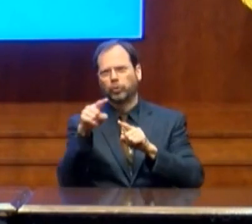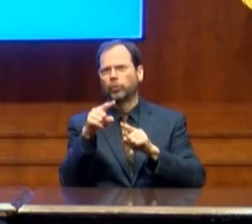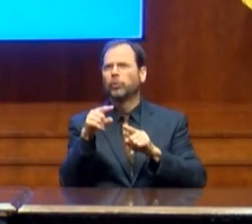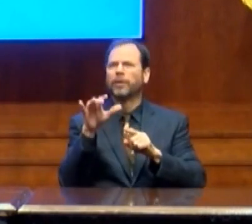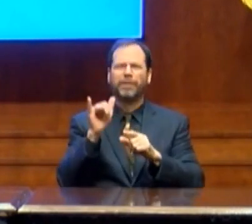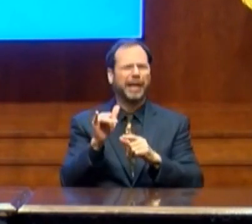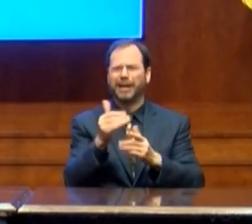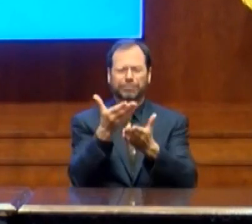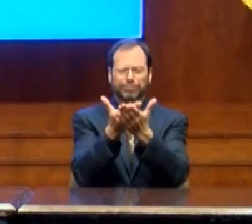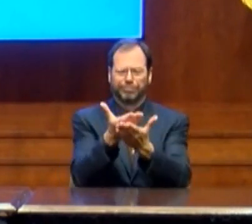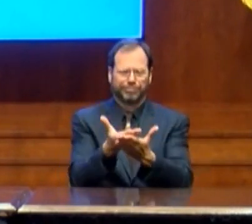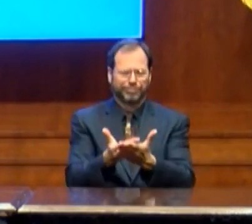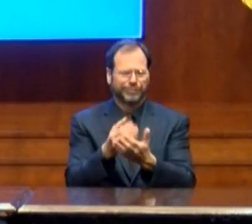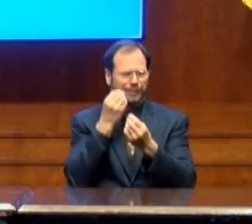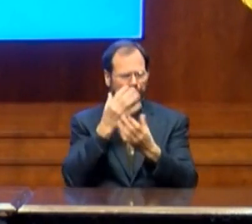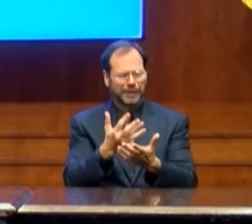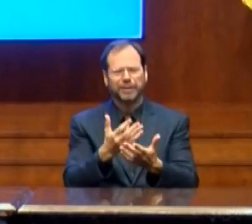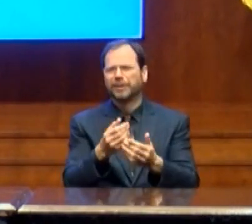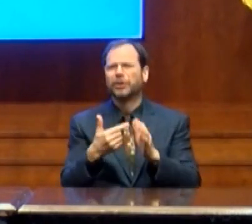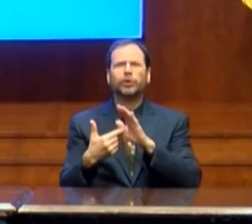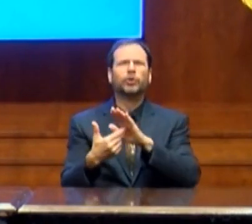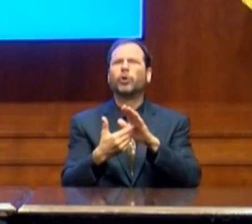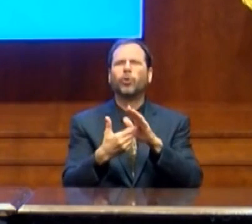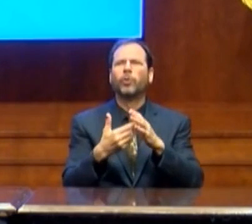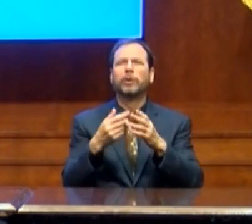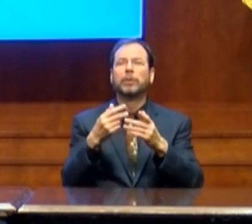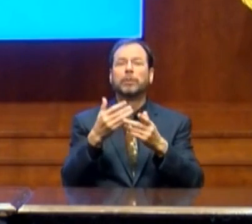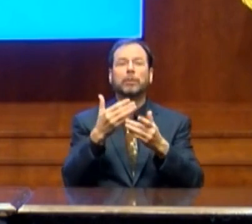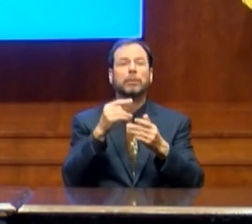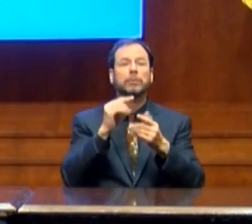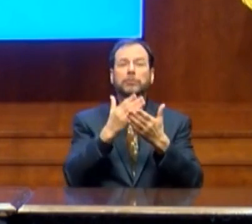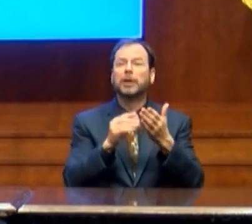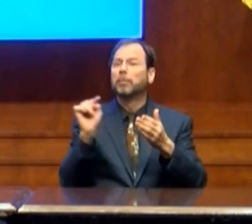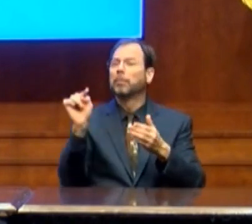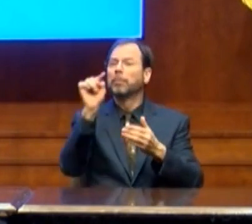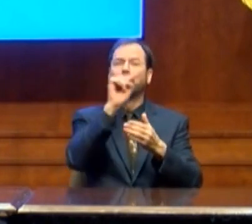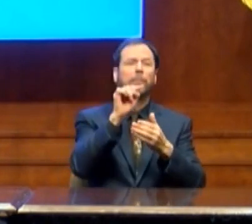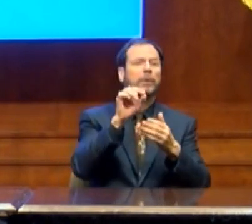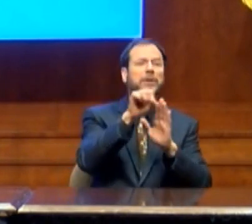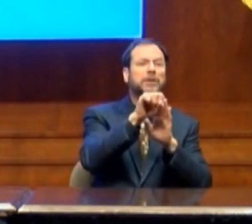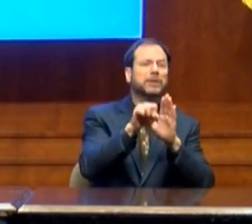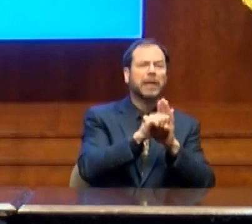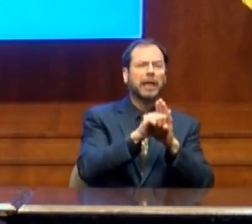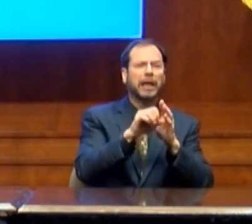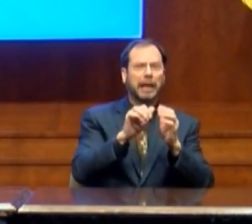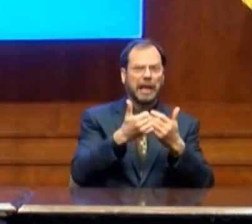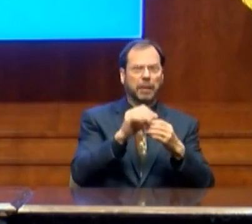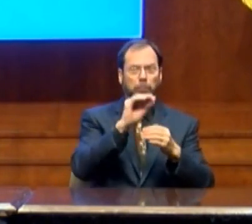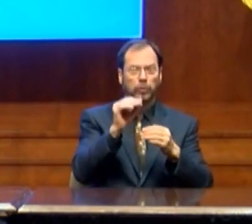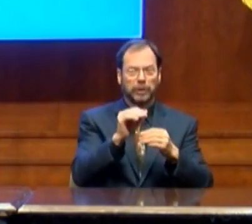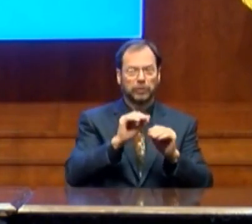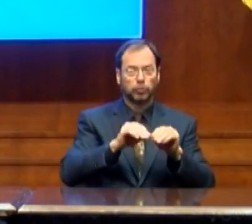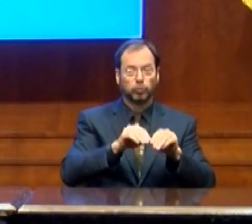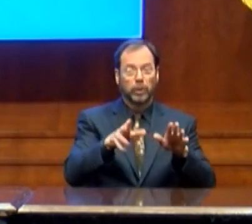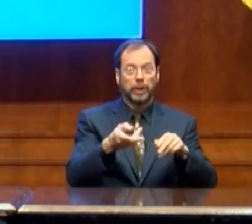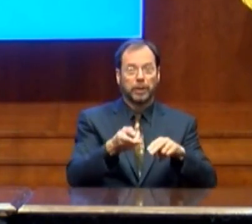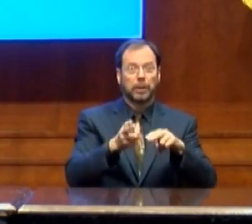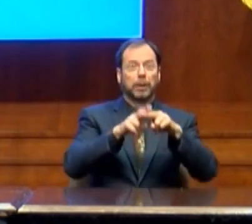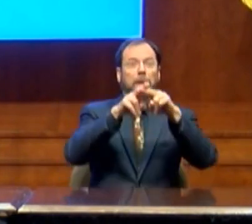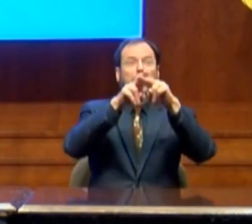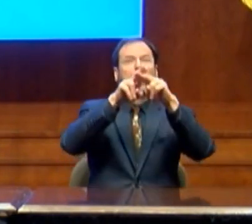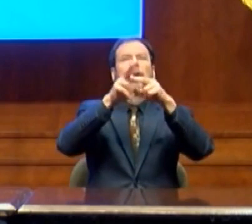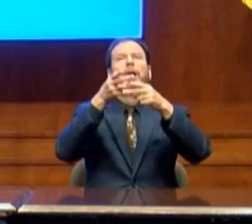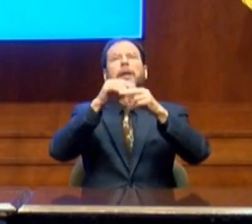you. This is objective information. He's showing you that there are places in the state where some of the rate at which it's spreading is beginning